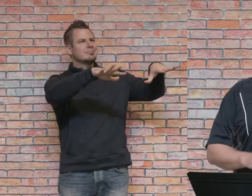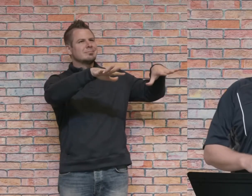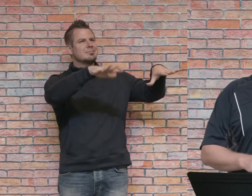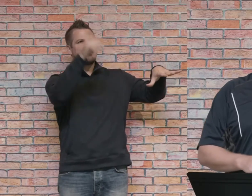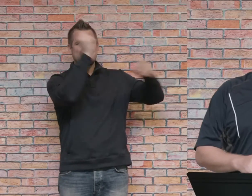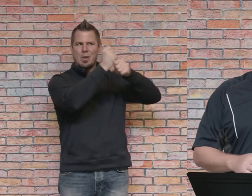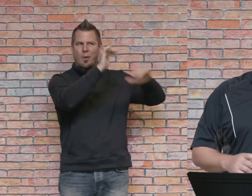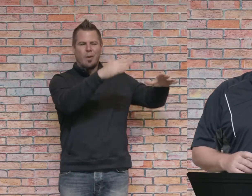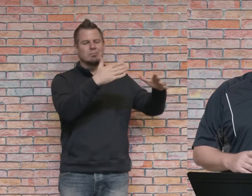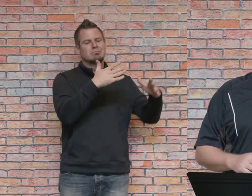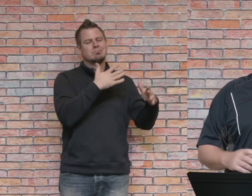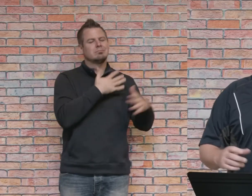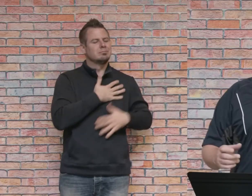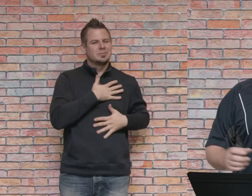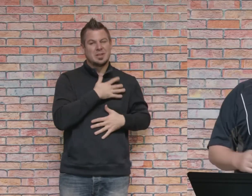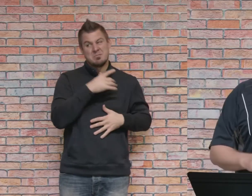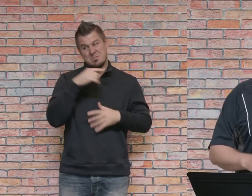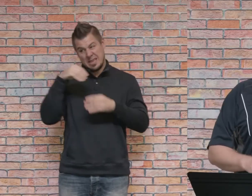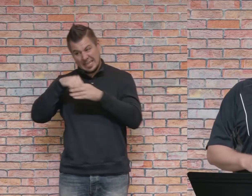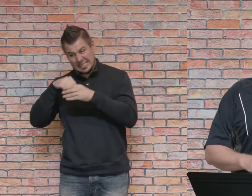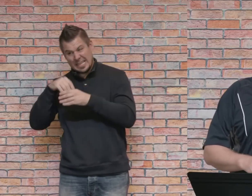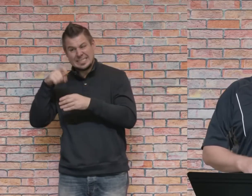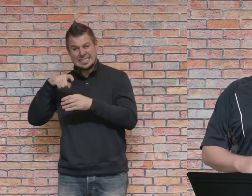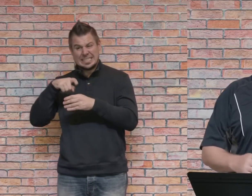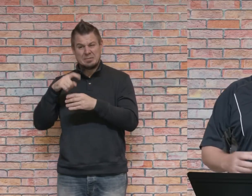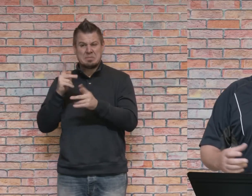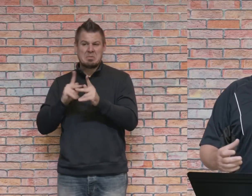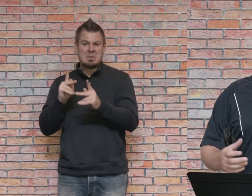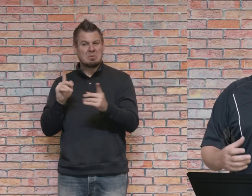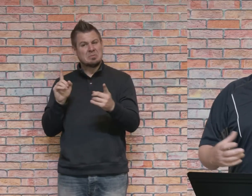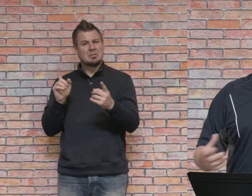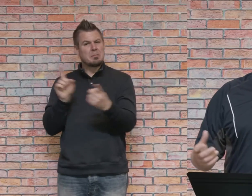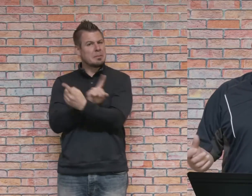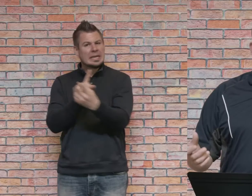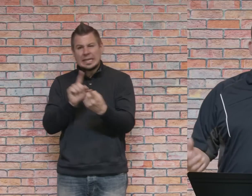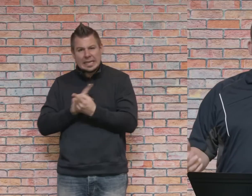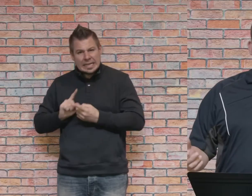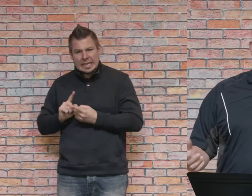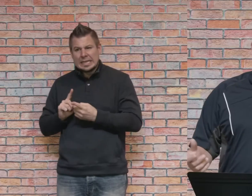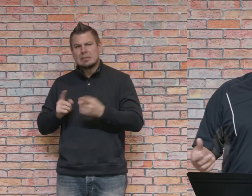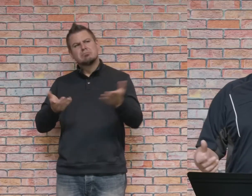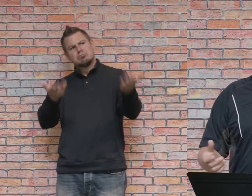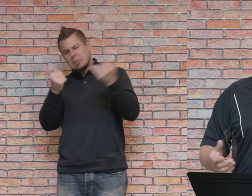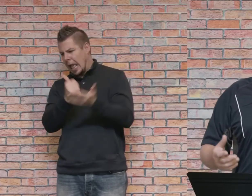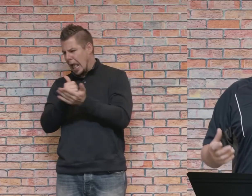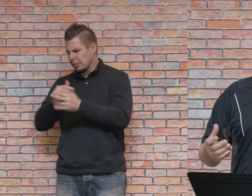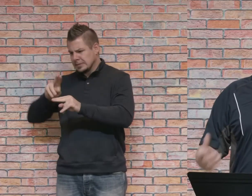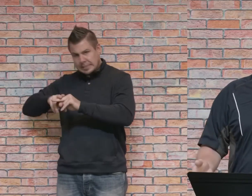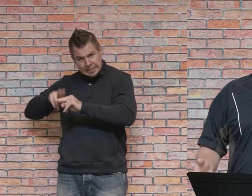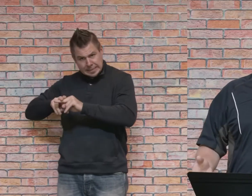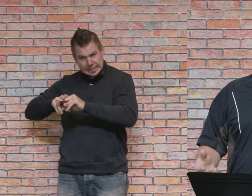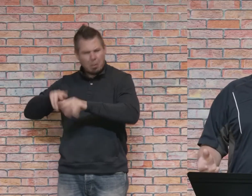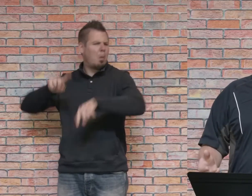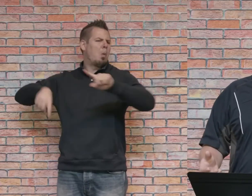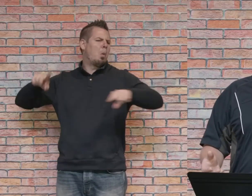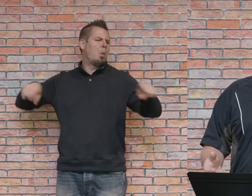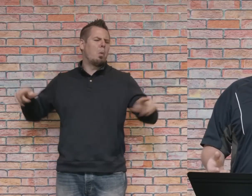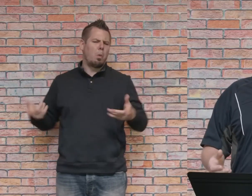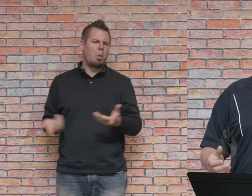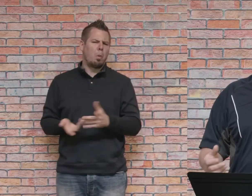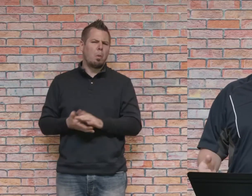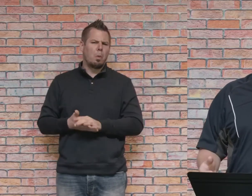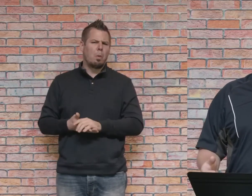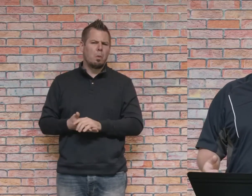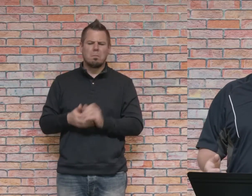going to need greeters. We're going to need people to help seating people. There's a lot of different ways that you can be involved and